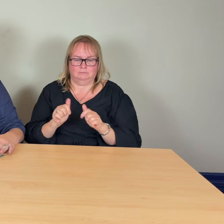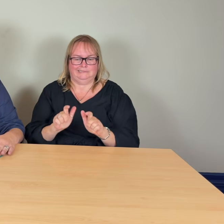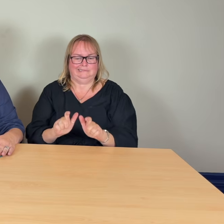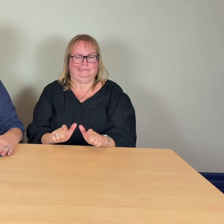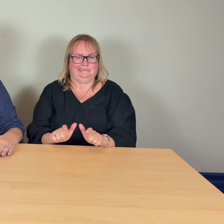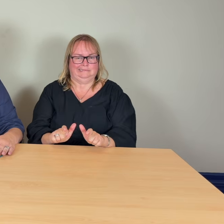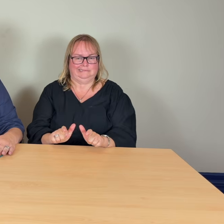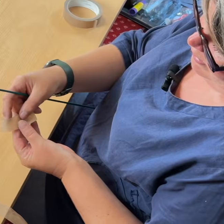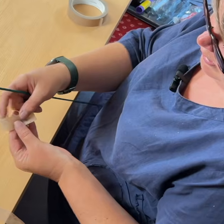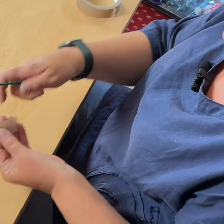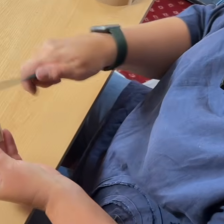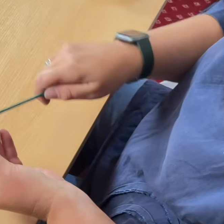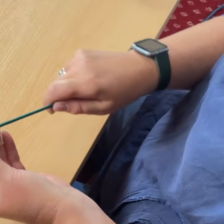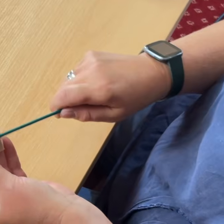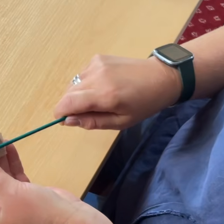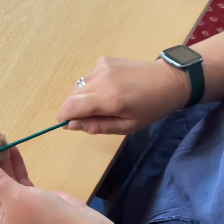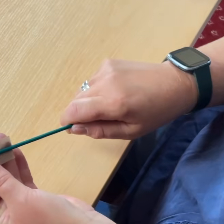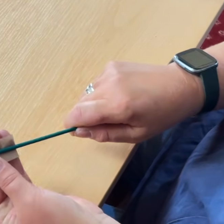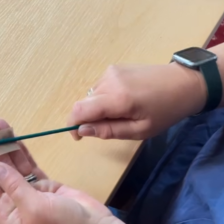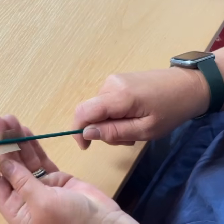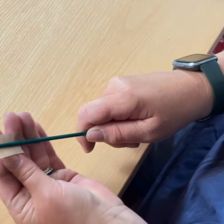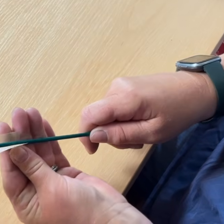in position.